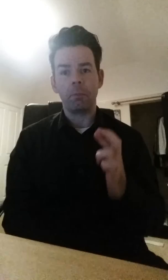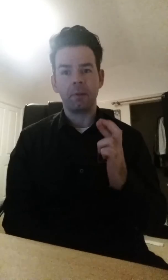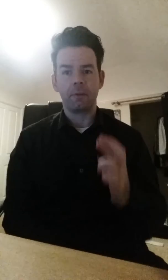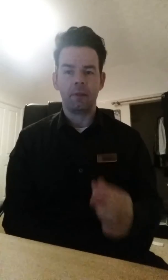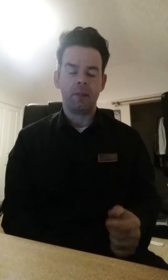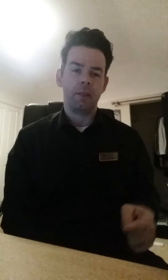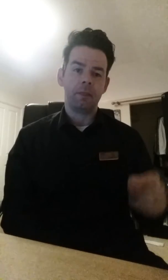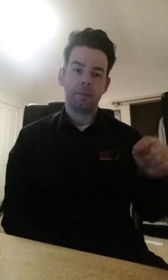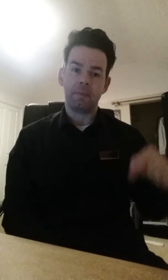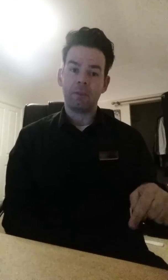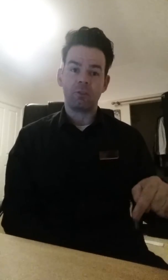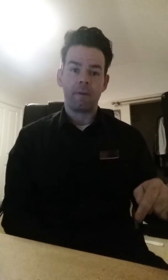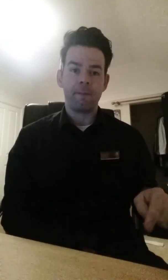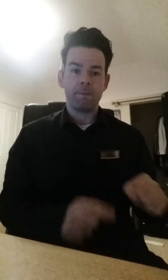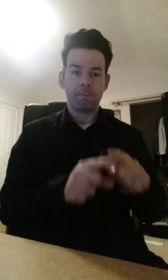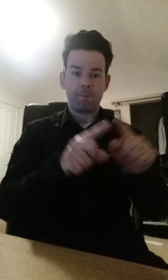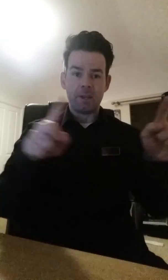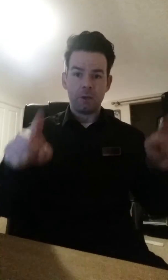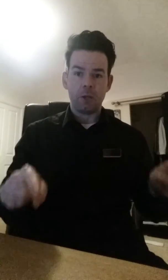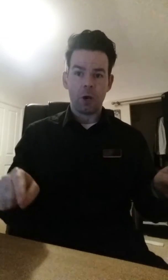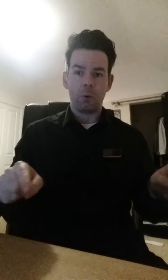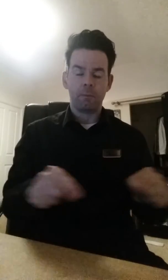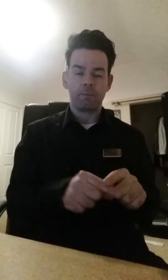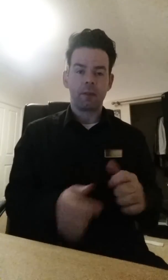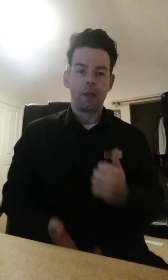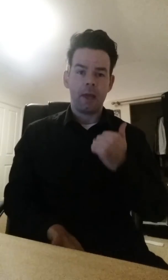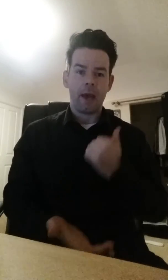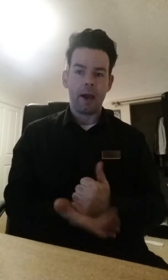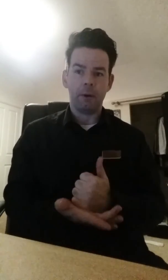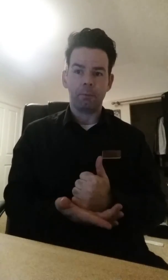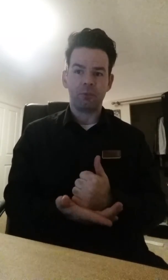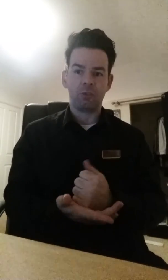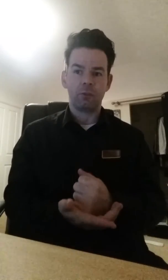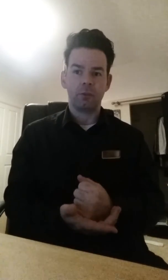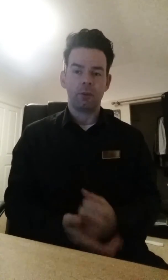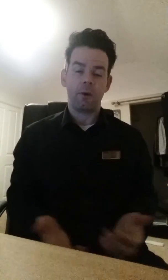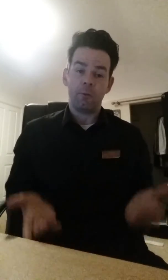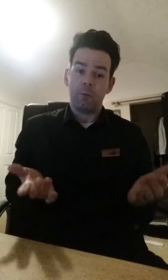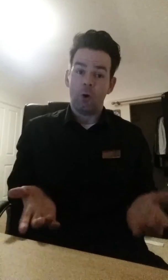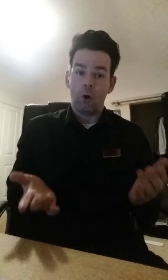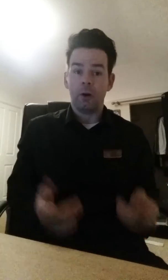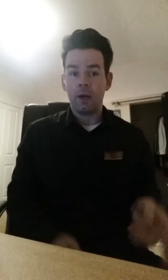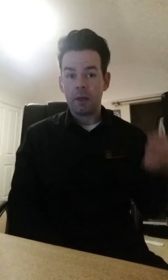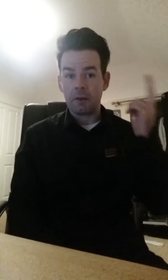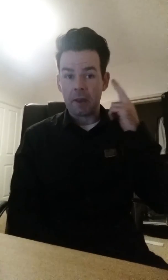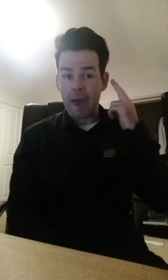Hope this video helps for